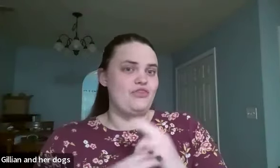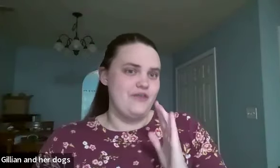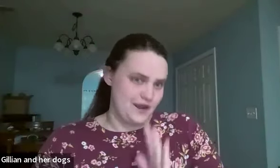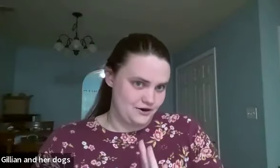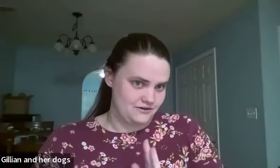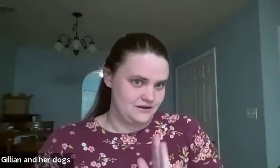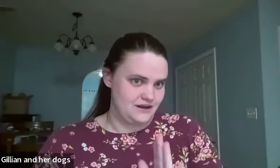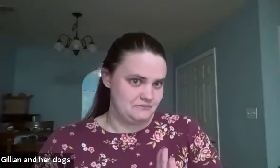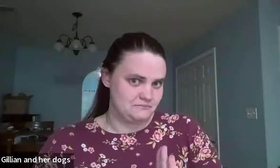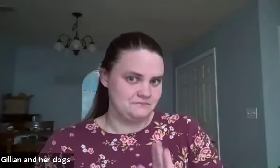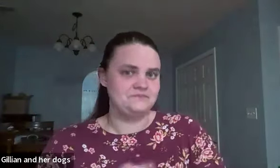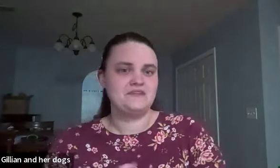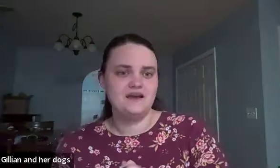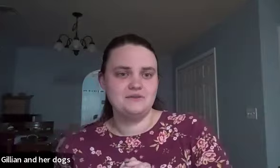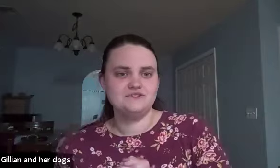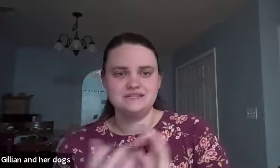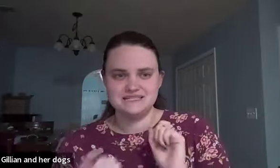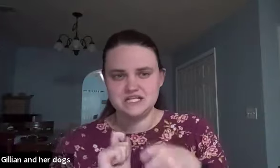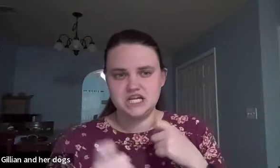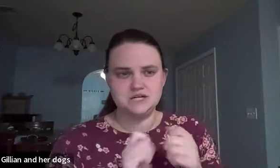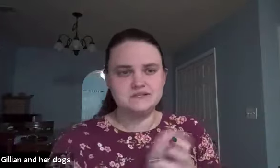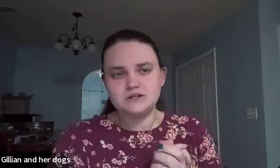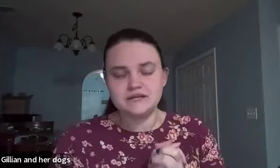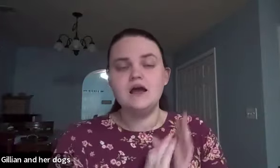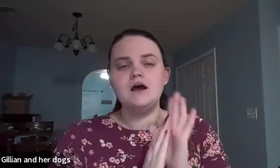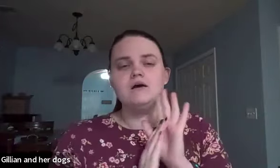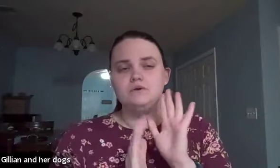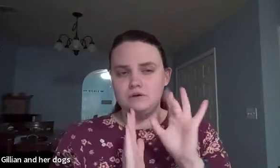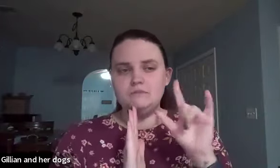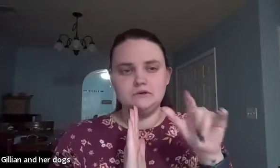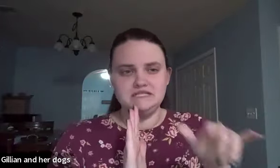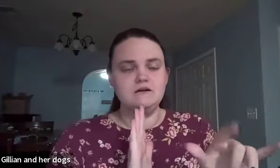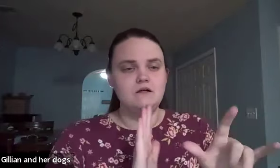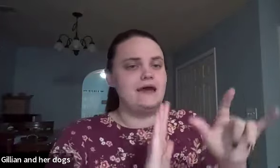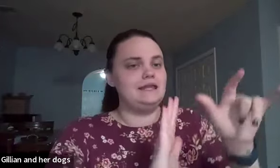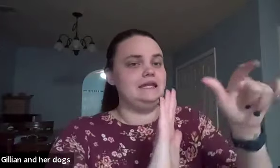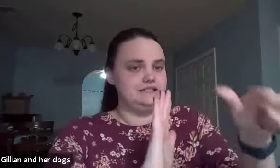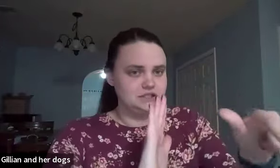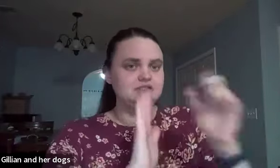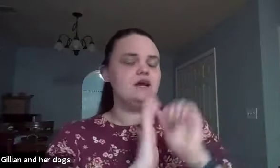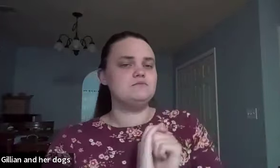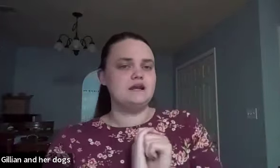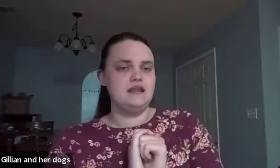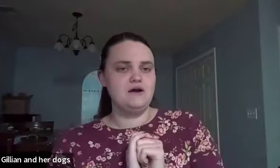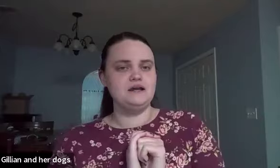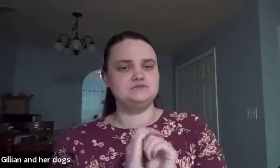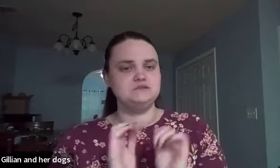now their name. So it does kind of change up a little bit. We'll go in more detail on that later. Right now, I just was